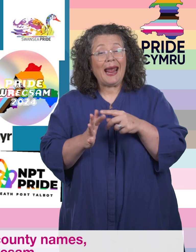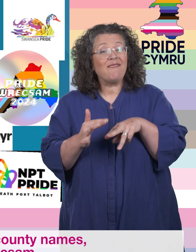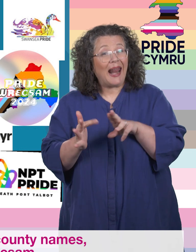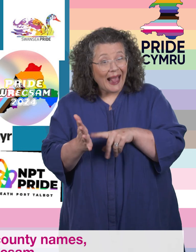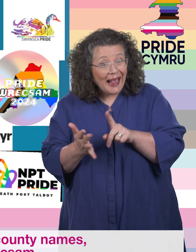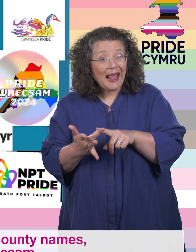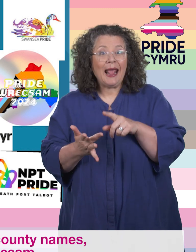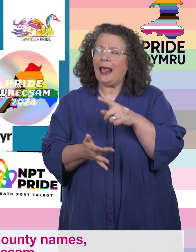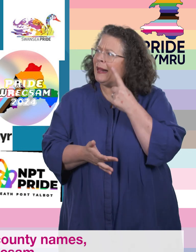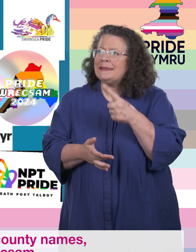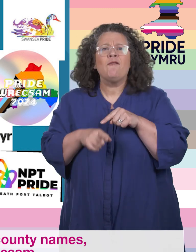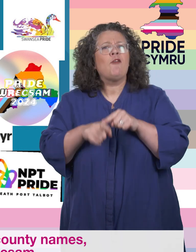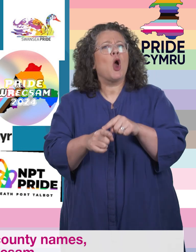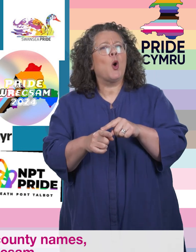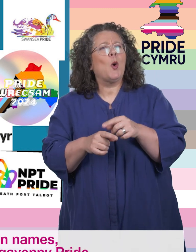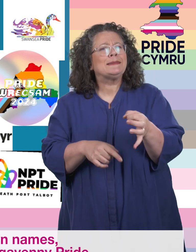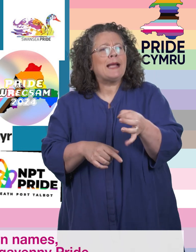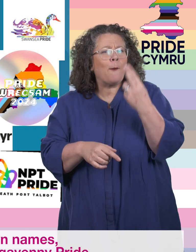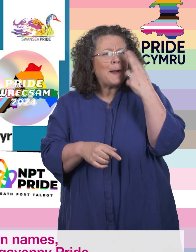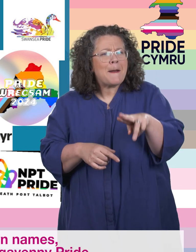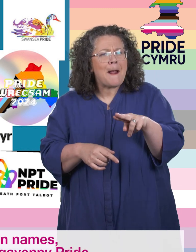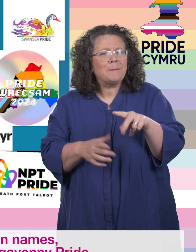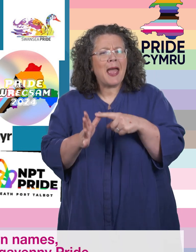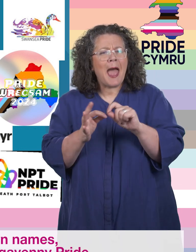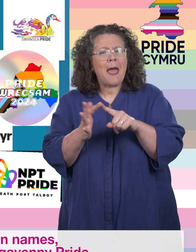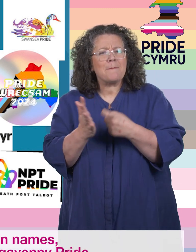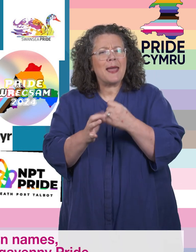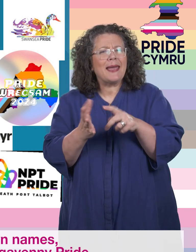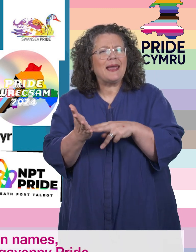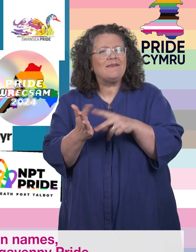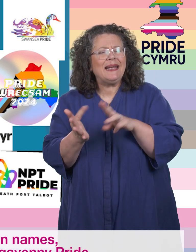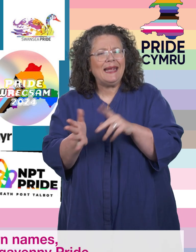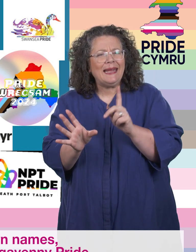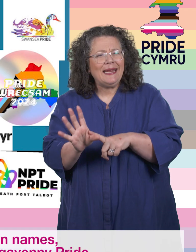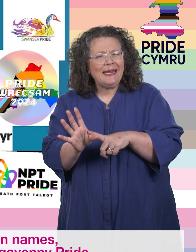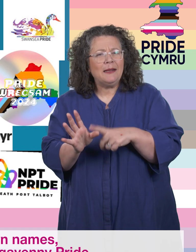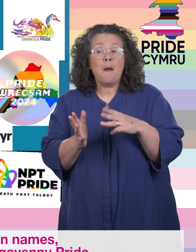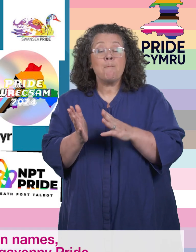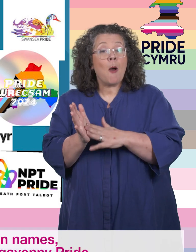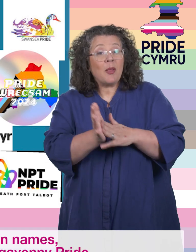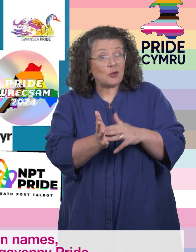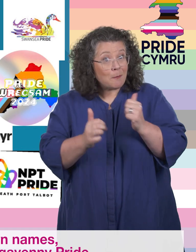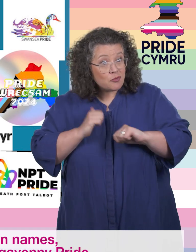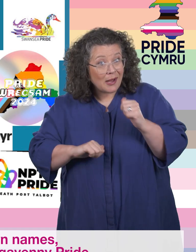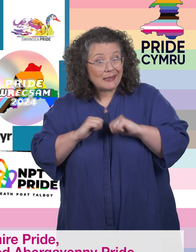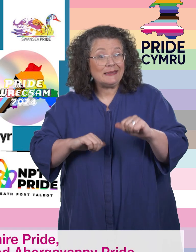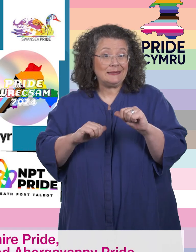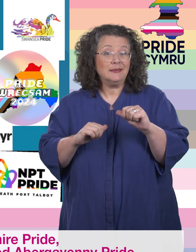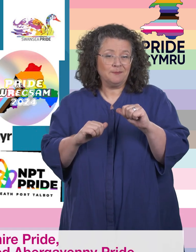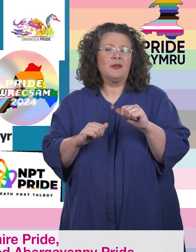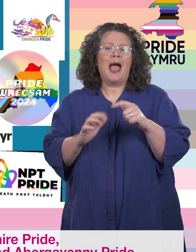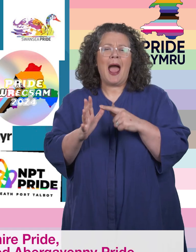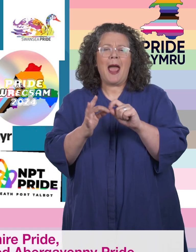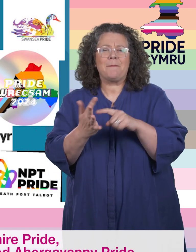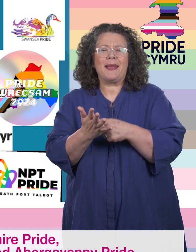names, like Caerphilly and Wrexham. Some of them go by town names, where they happen. First off, Abergavenny Pride is